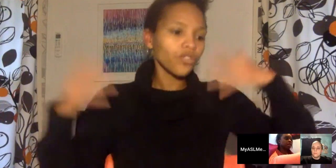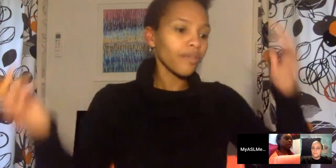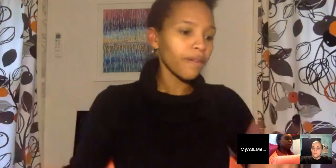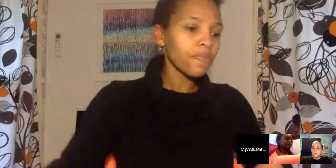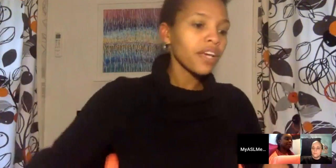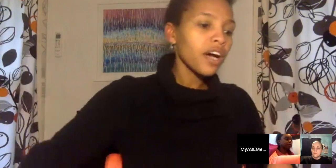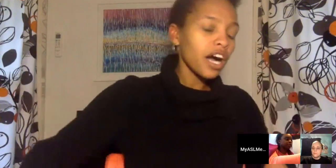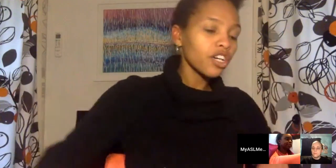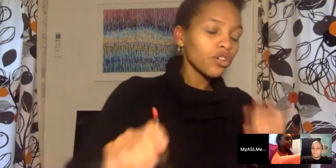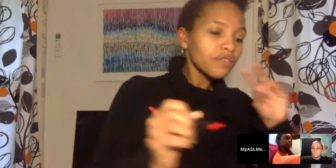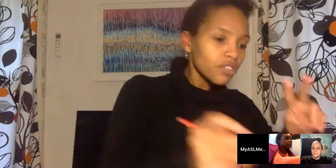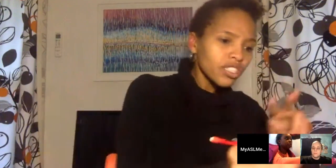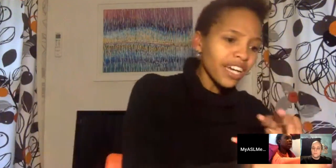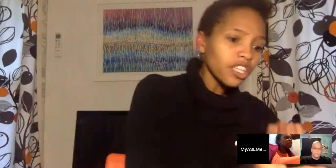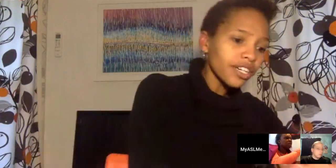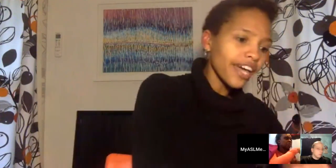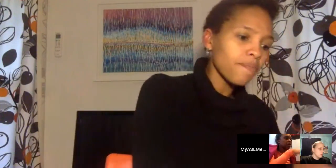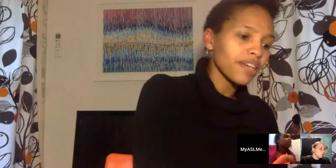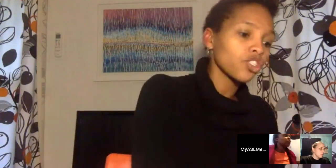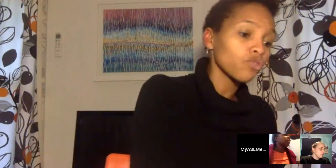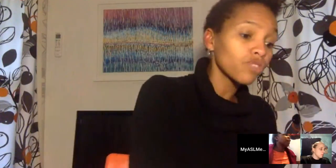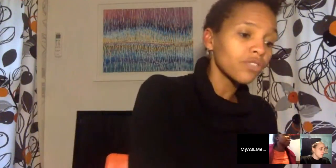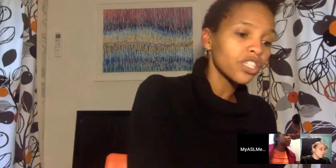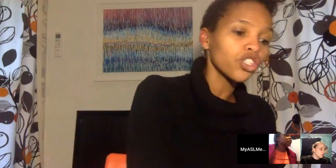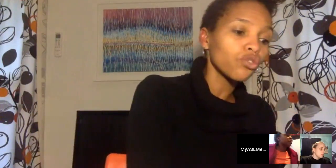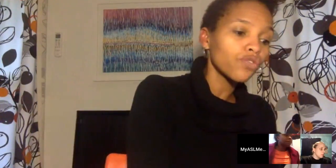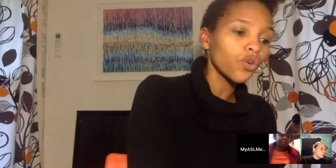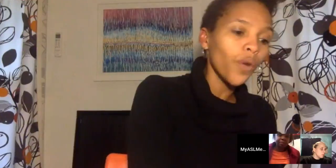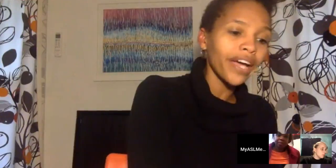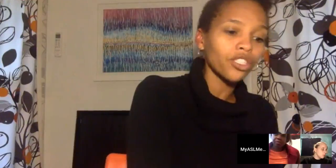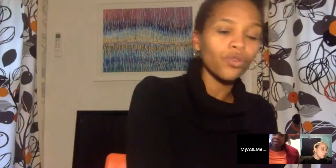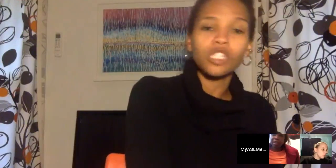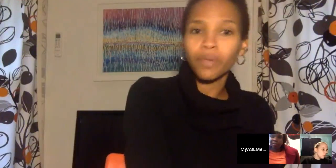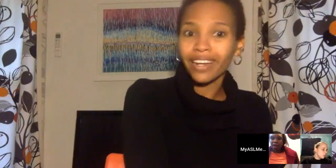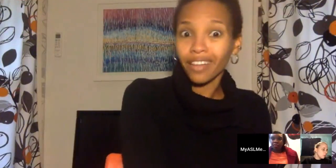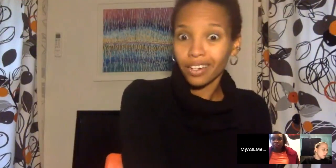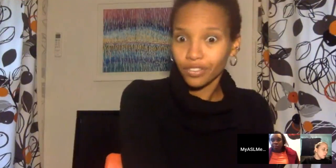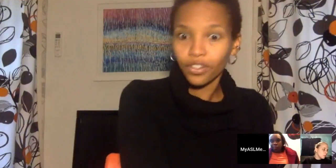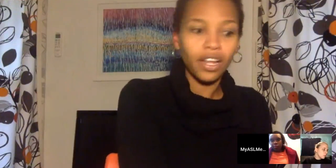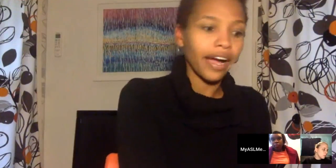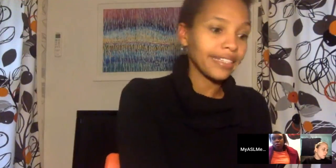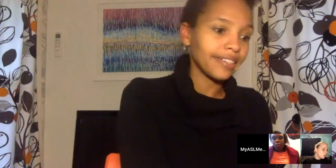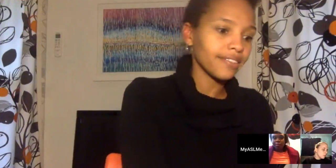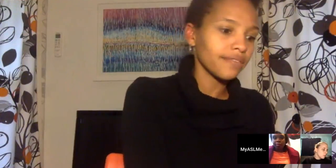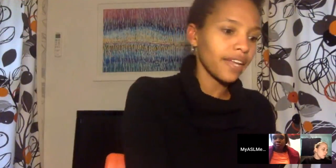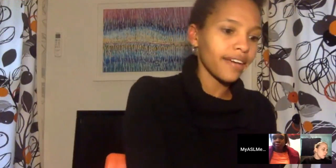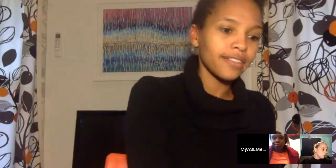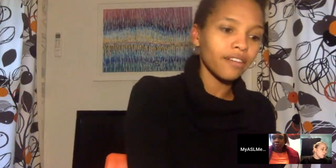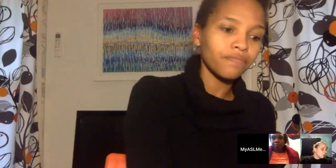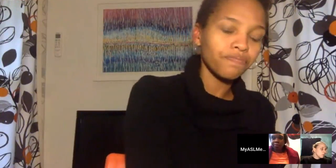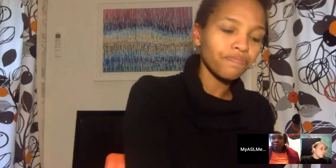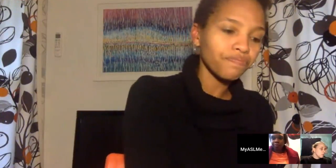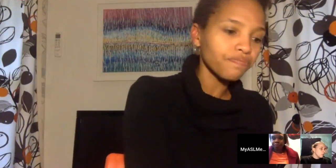anyway, take a look at that, because it's a really, really useful way to explain a lot of different ideas in ASL.